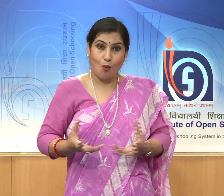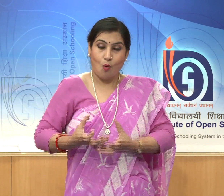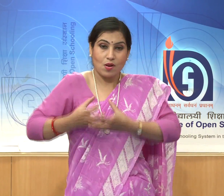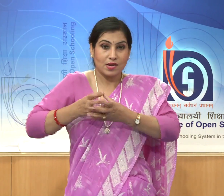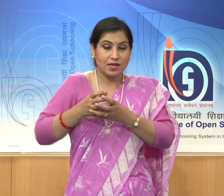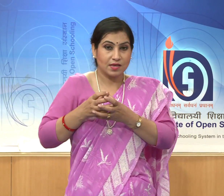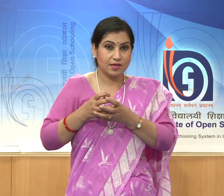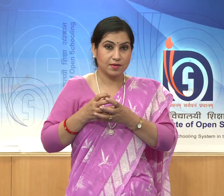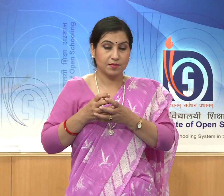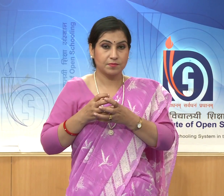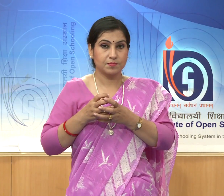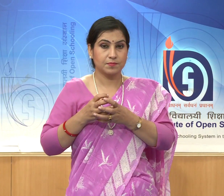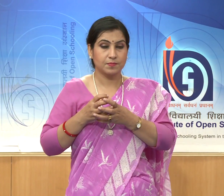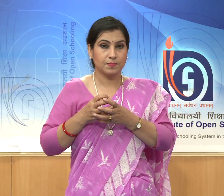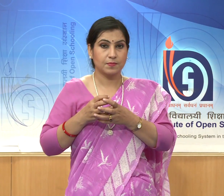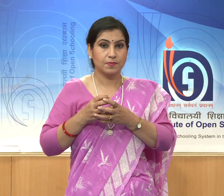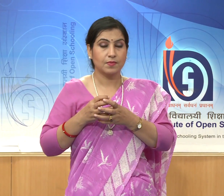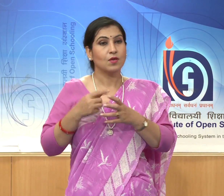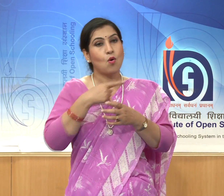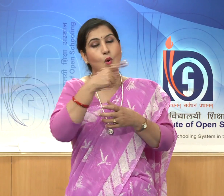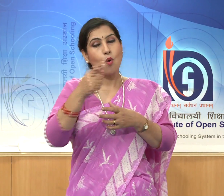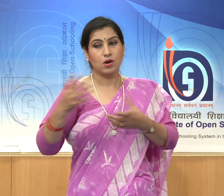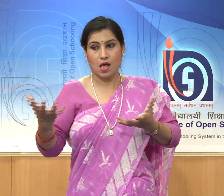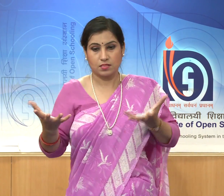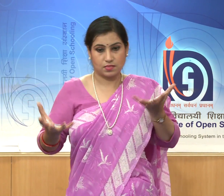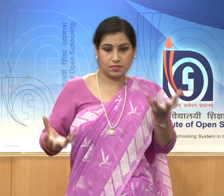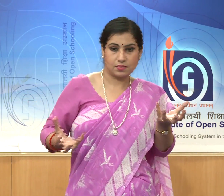holding each other's hands.